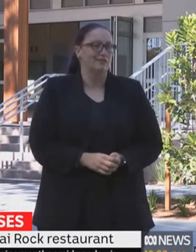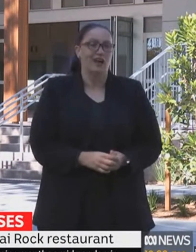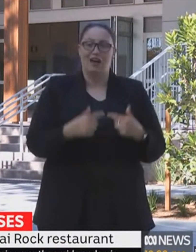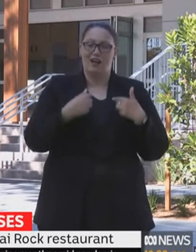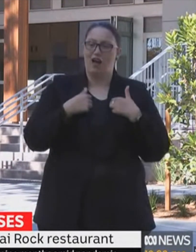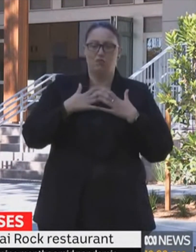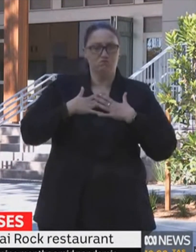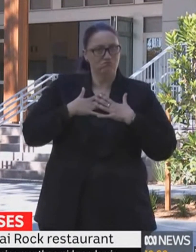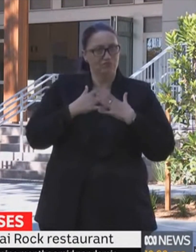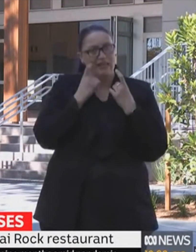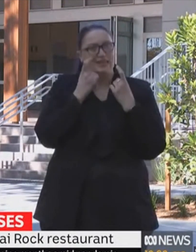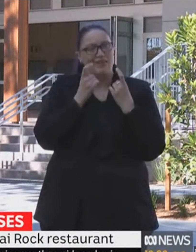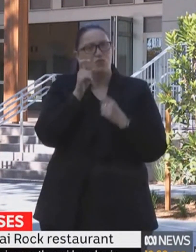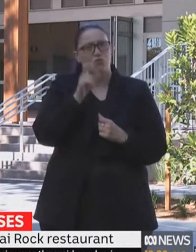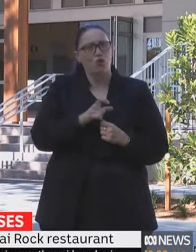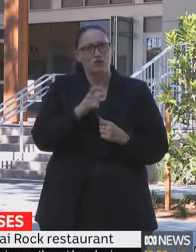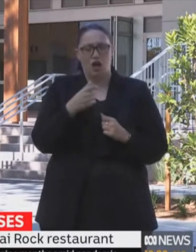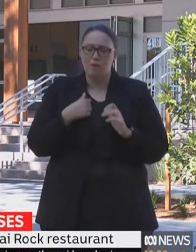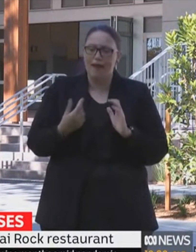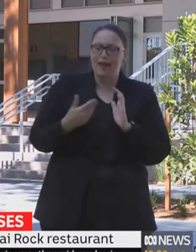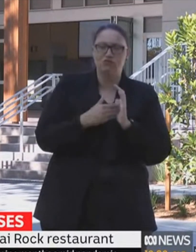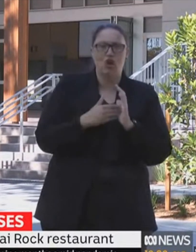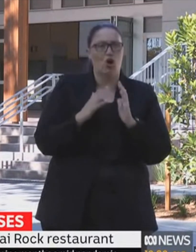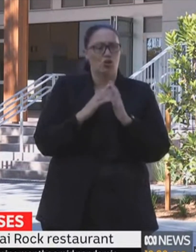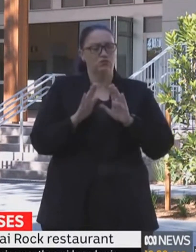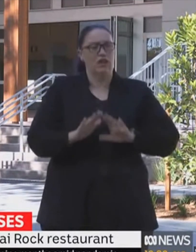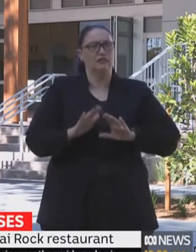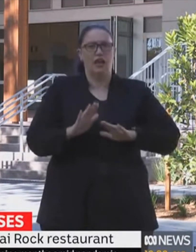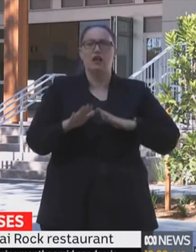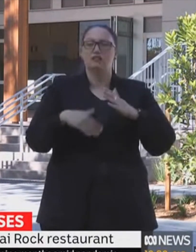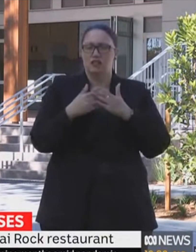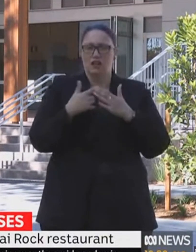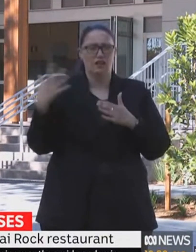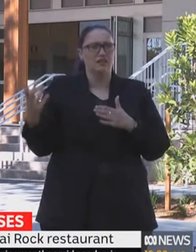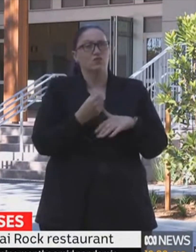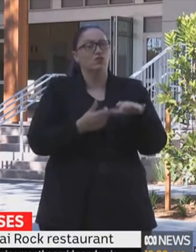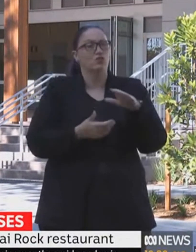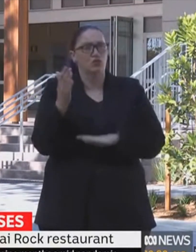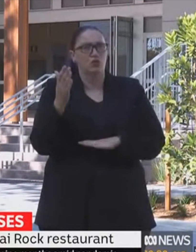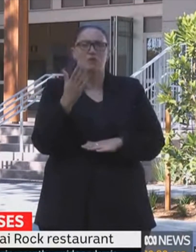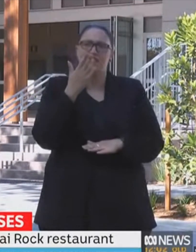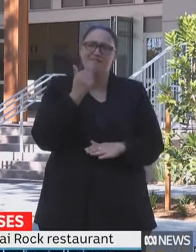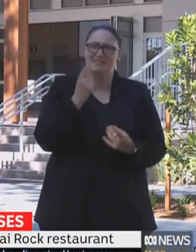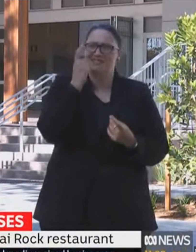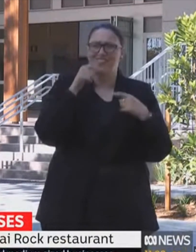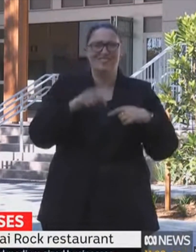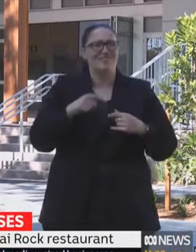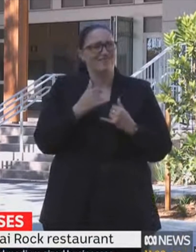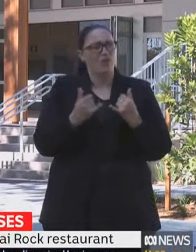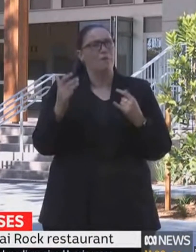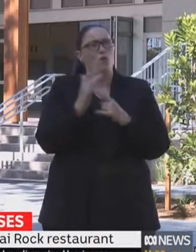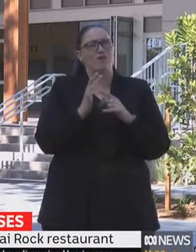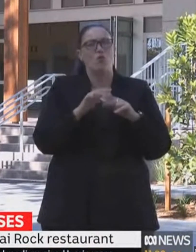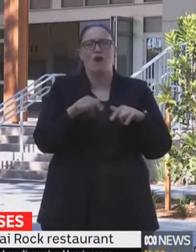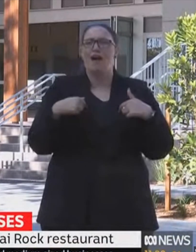to be a cautious person, so I'm definitely going the extra mile, and I want others to consider that as well, because this is a time when it's very